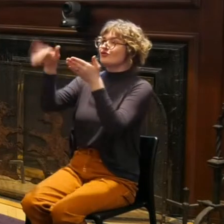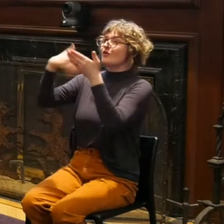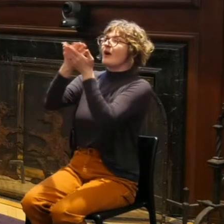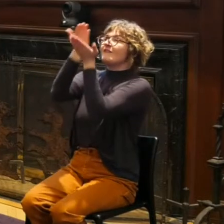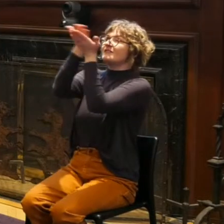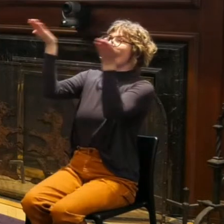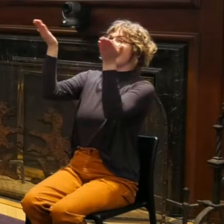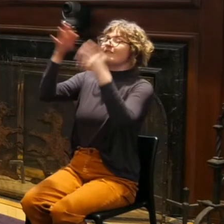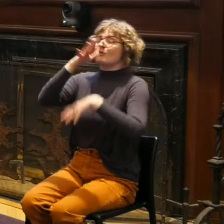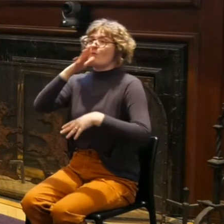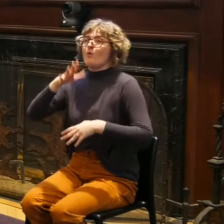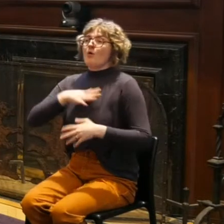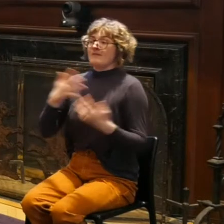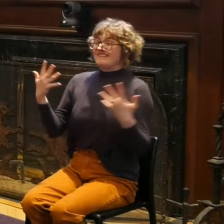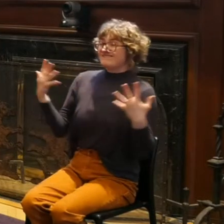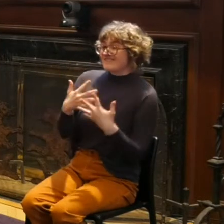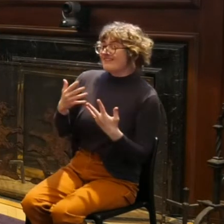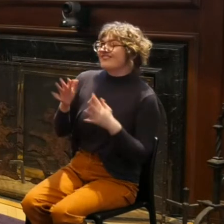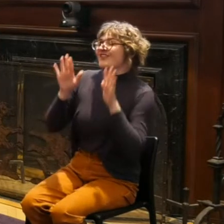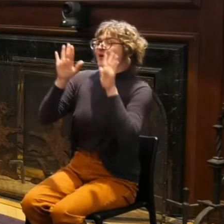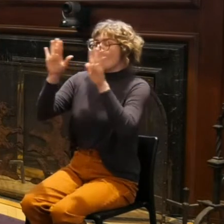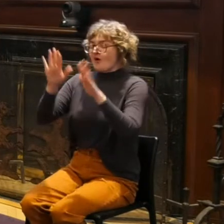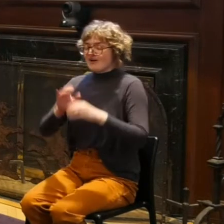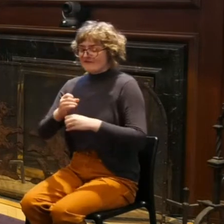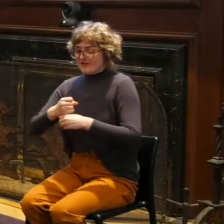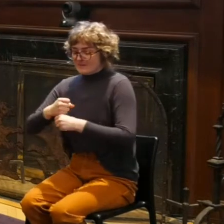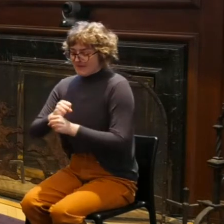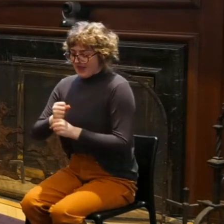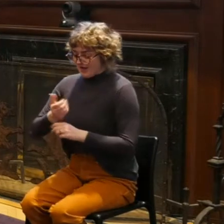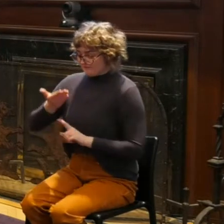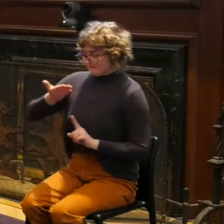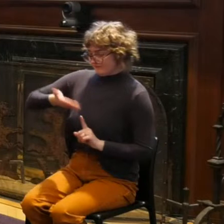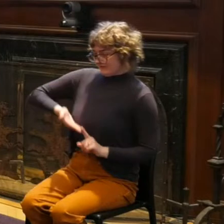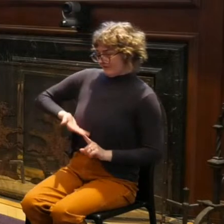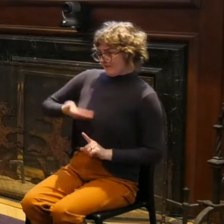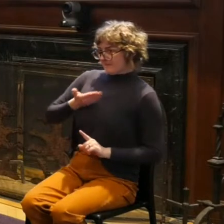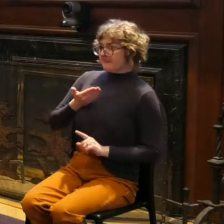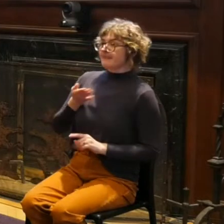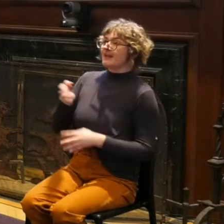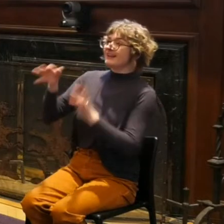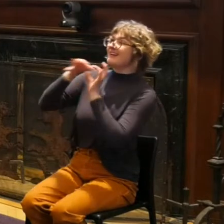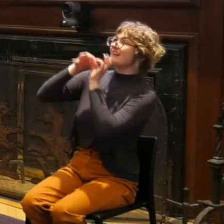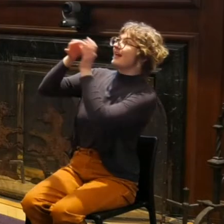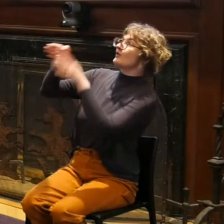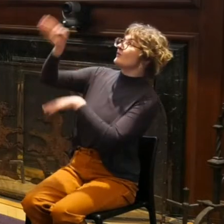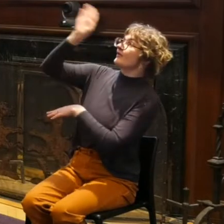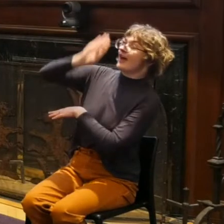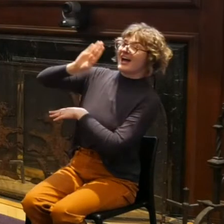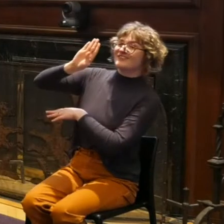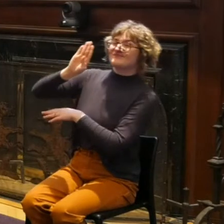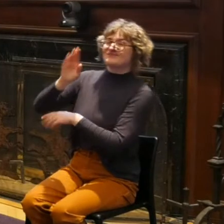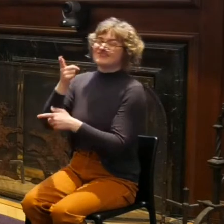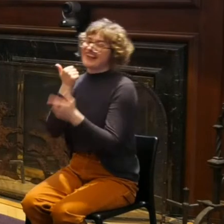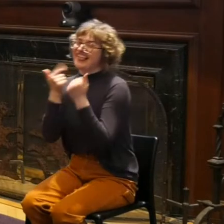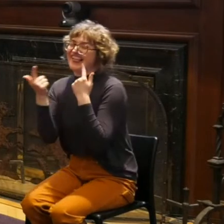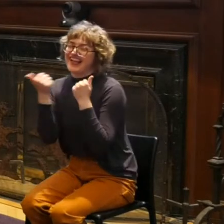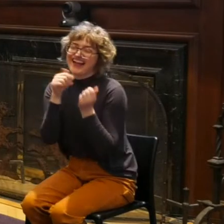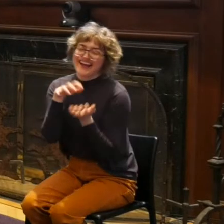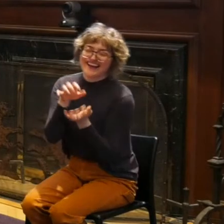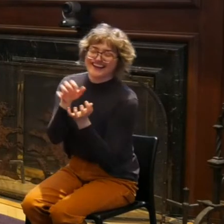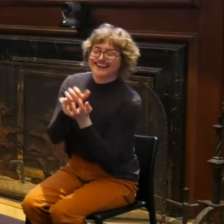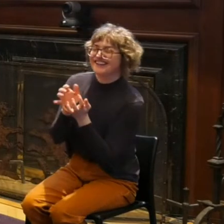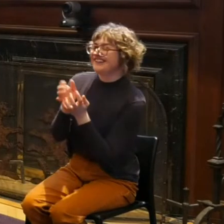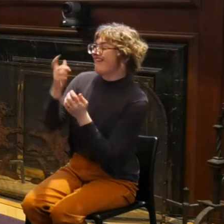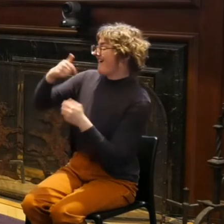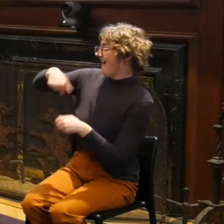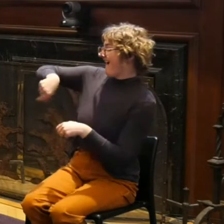woman fearfully and wonderfully made in the image of Almighty God. She laughs, ha ha,